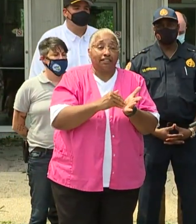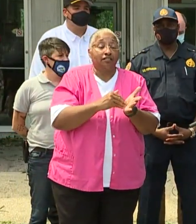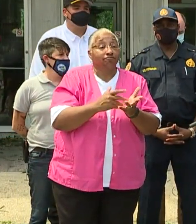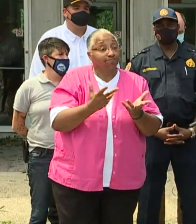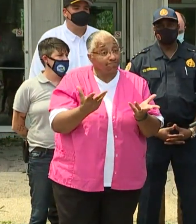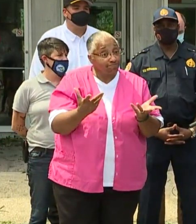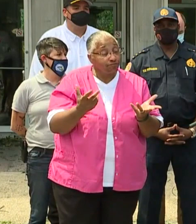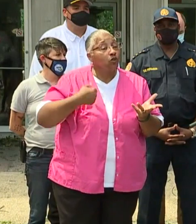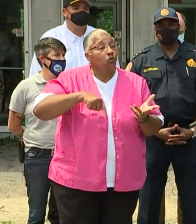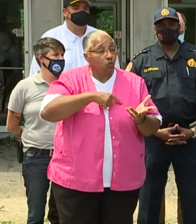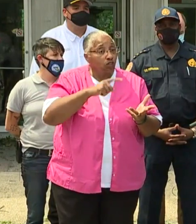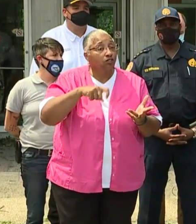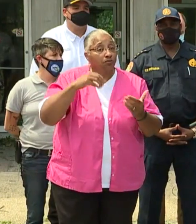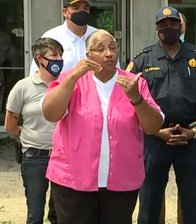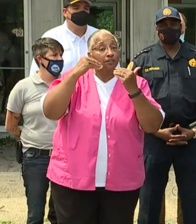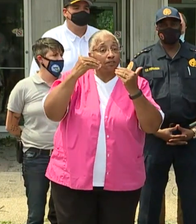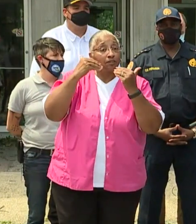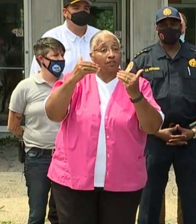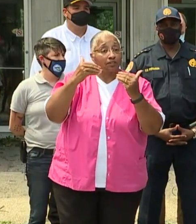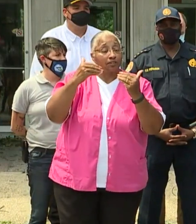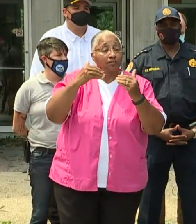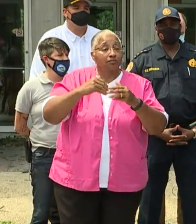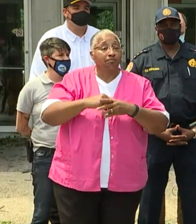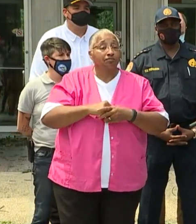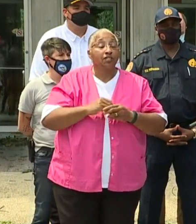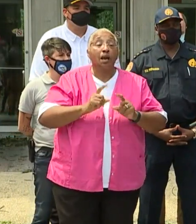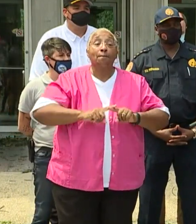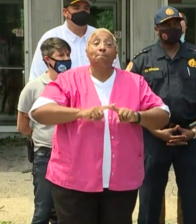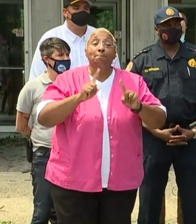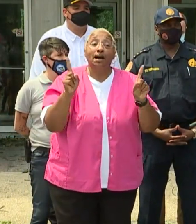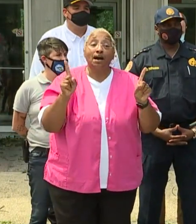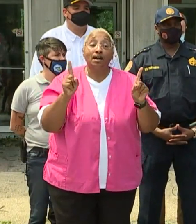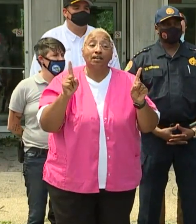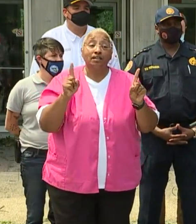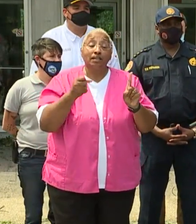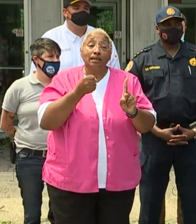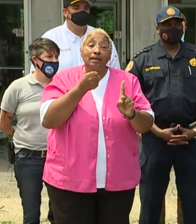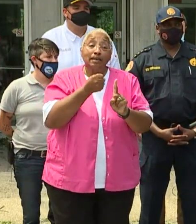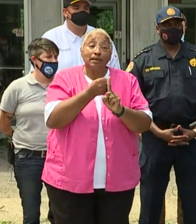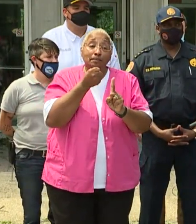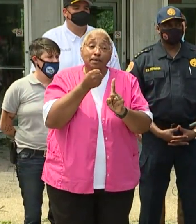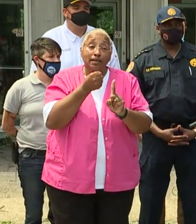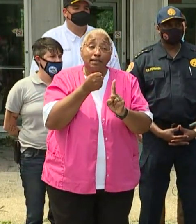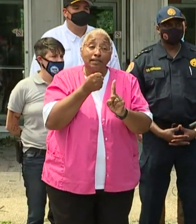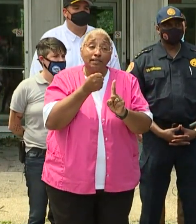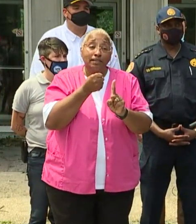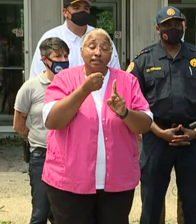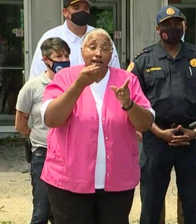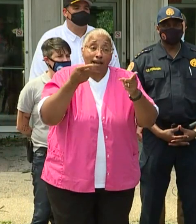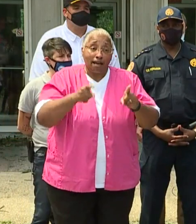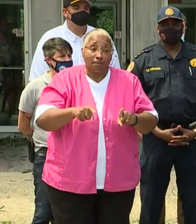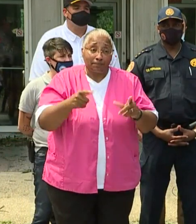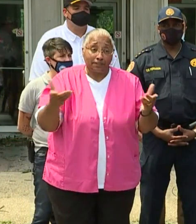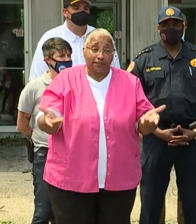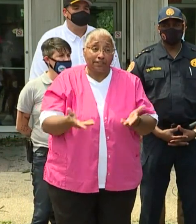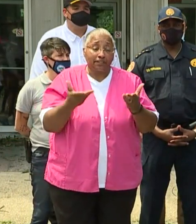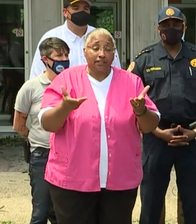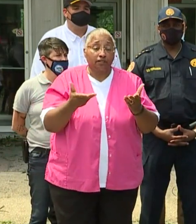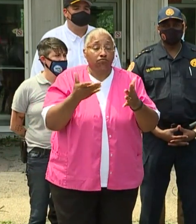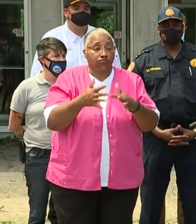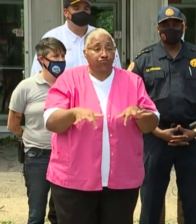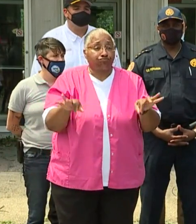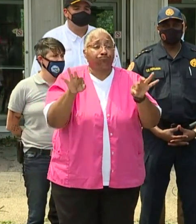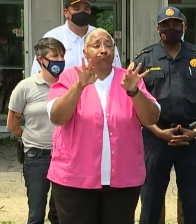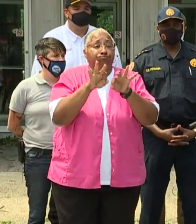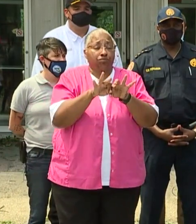should all be grateful for. However, the impact is absolutely significant. While